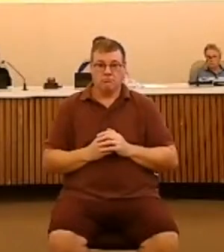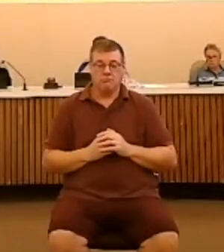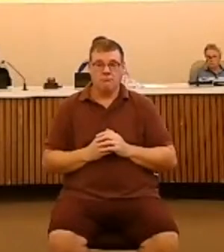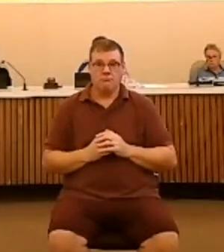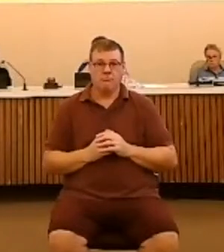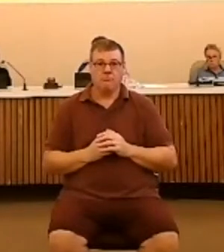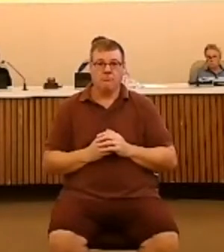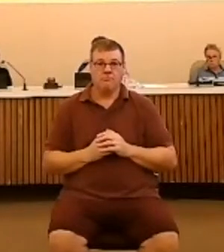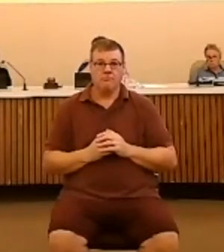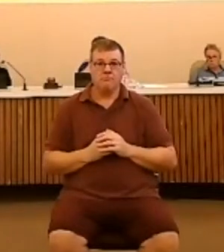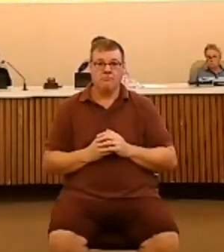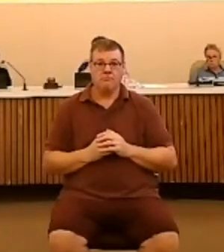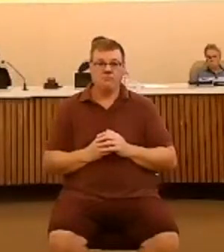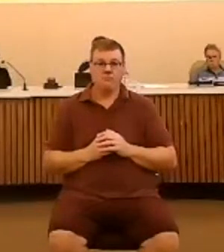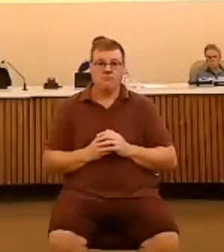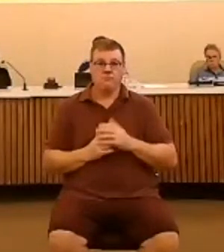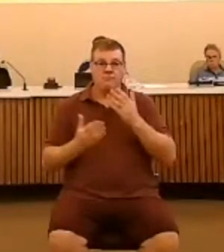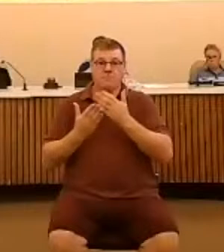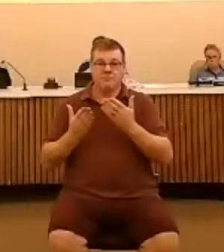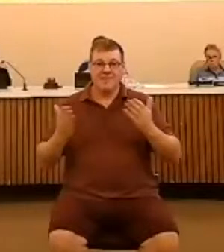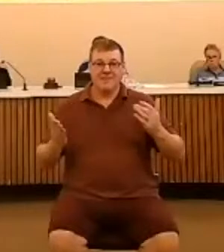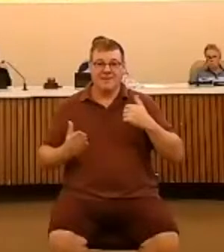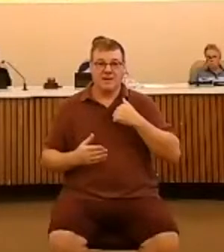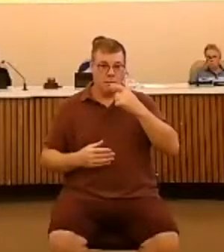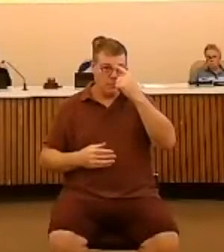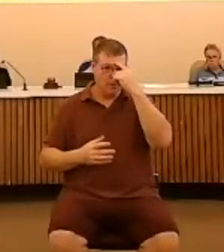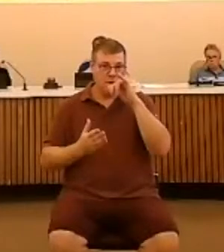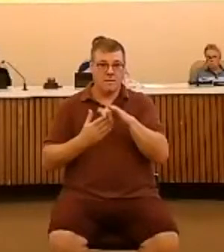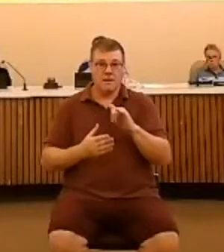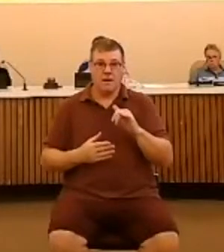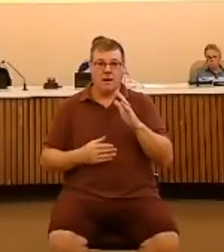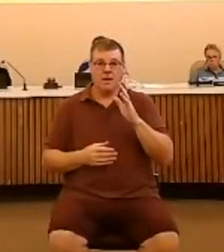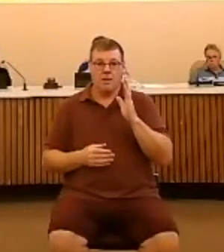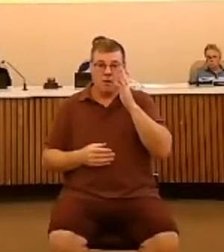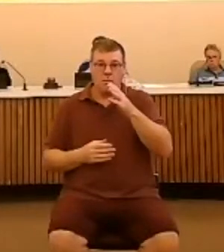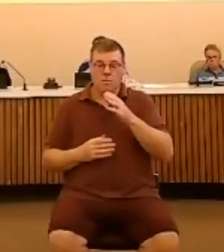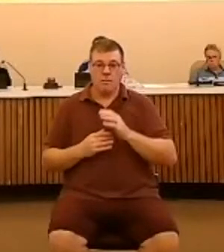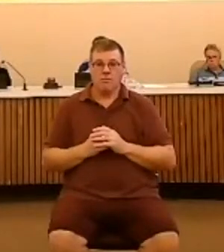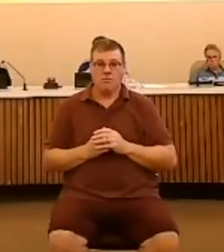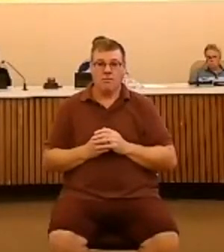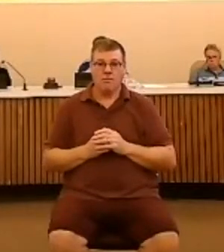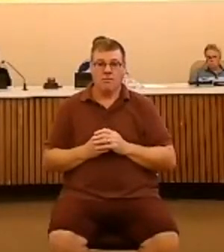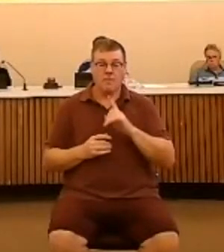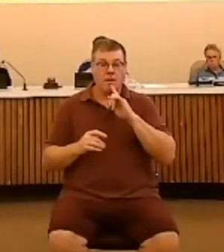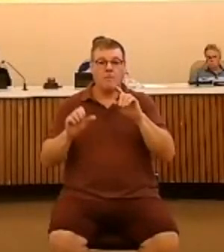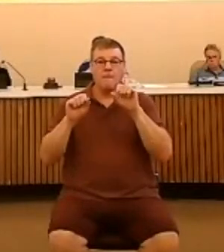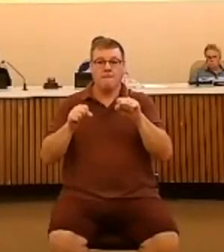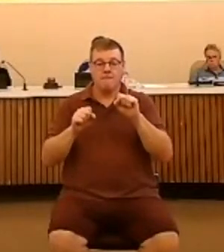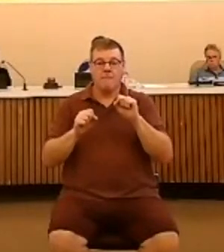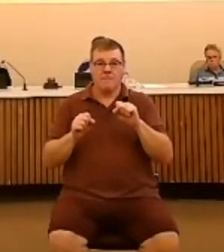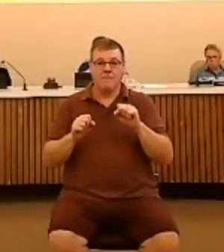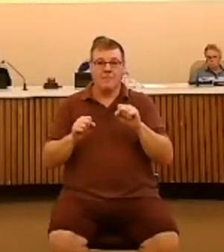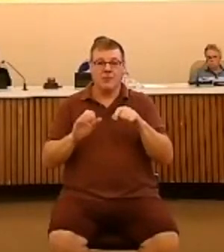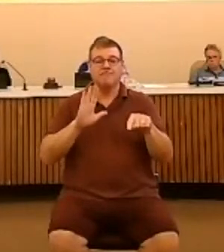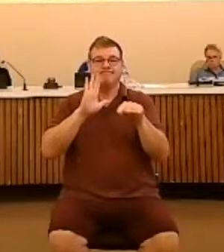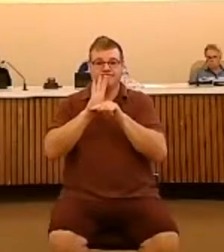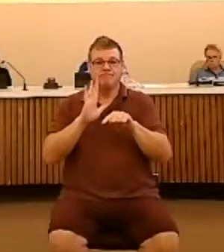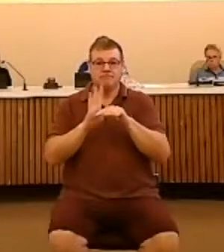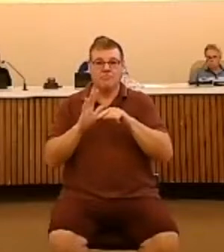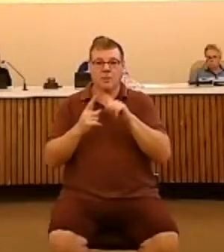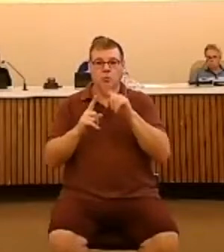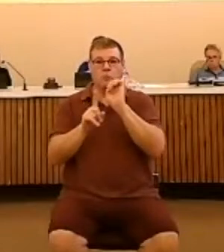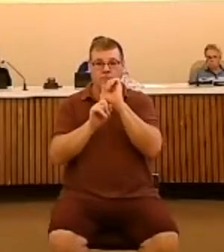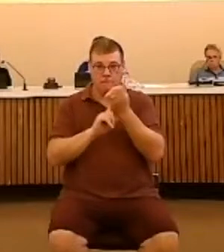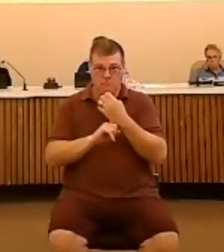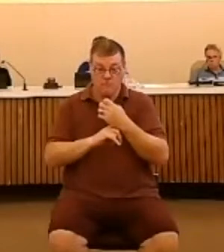the things that we think will be potential adverse impacts to the environment. In